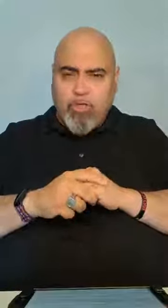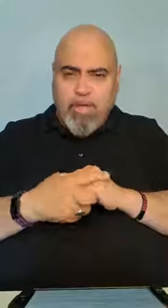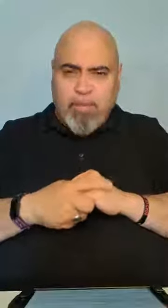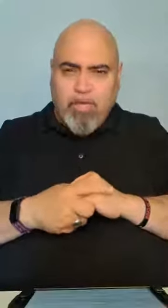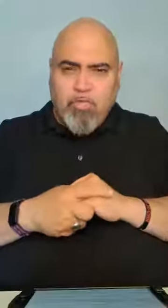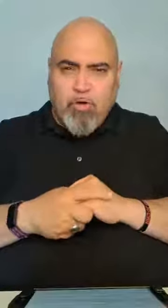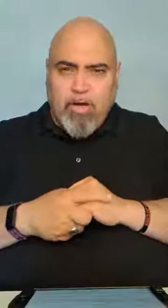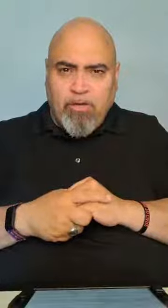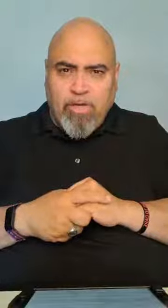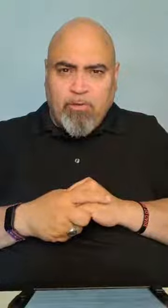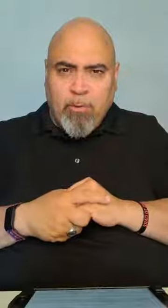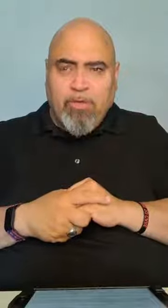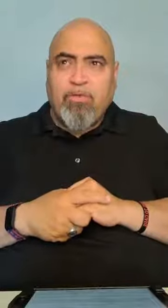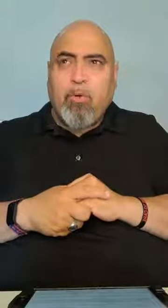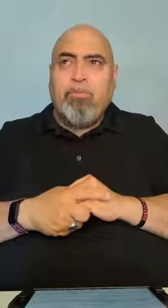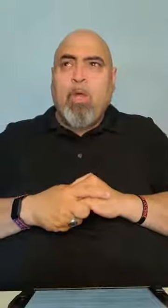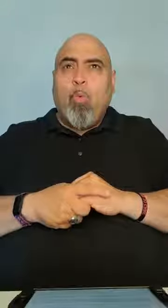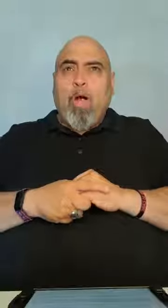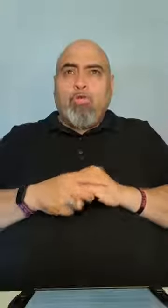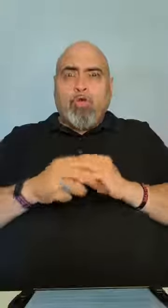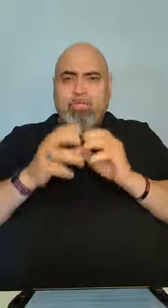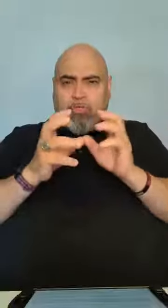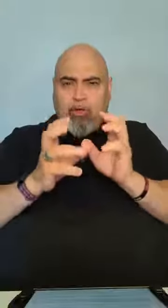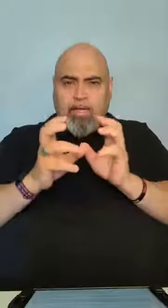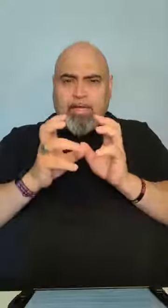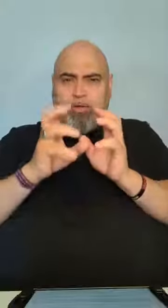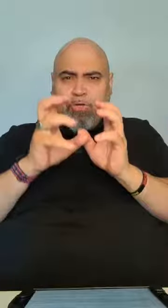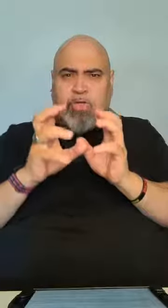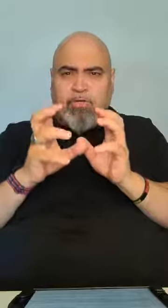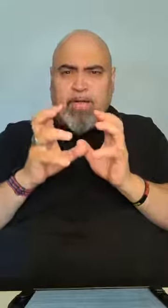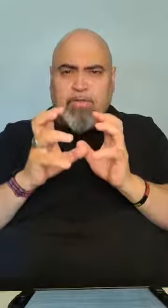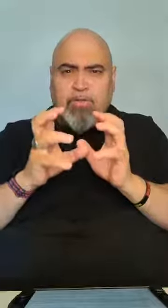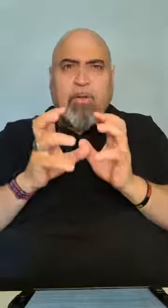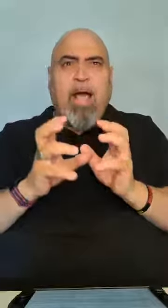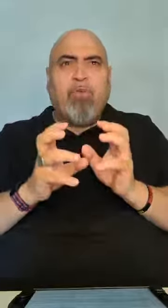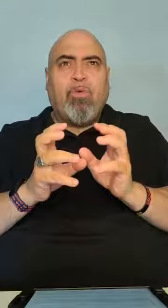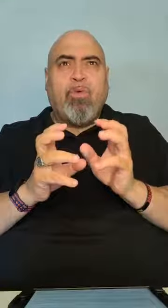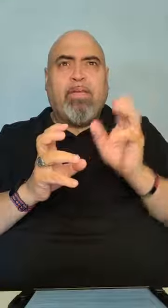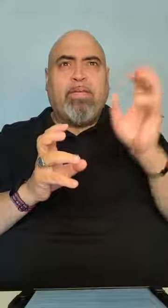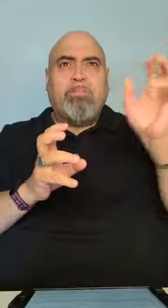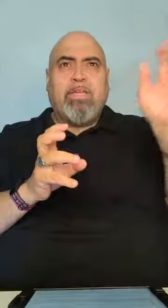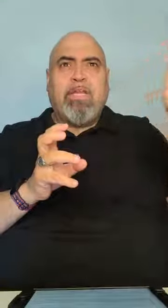not be concerning ourselves with. So while you're concerning yourself as to how someone lives and loves,